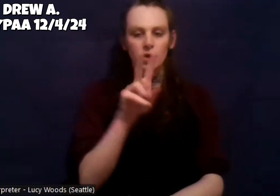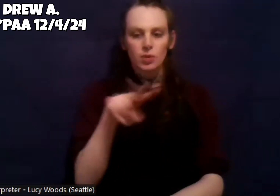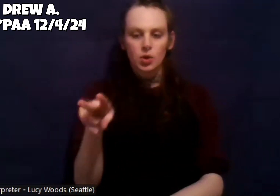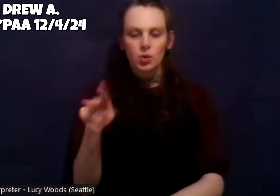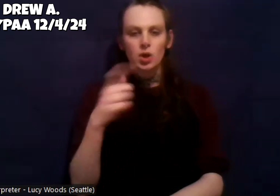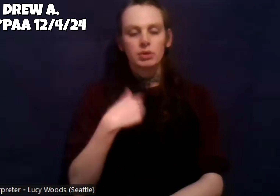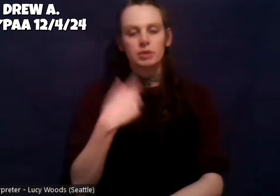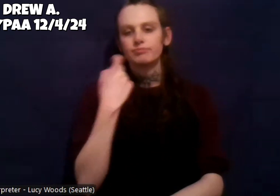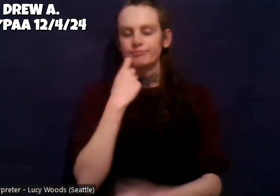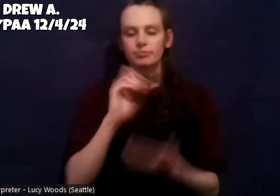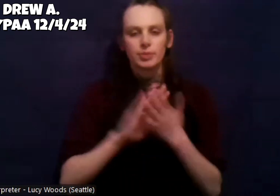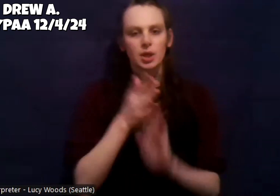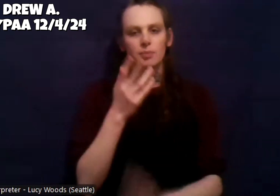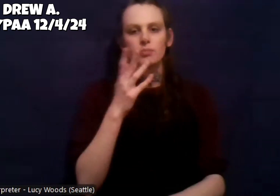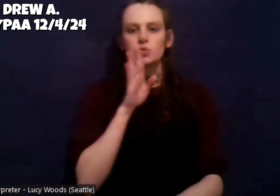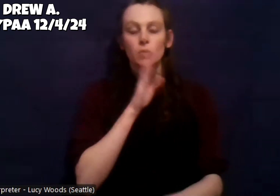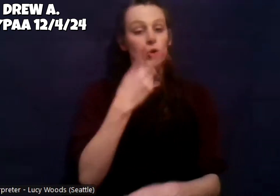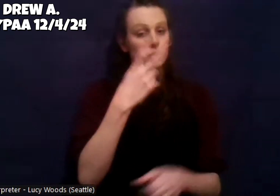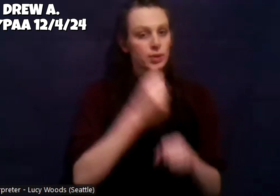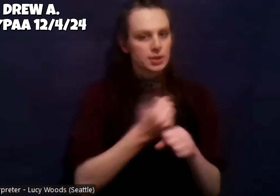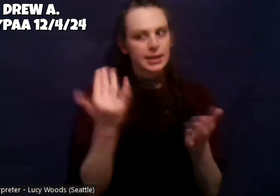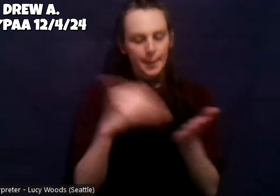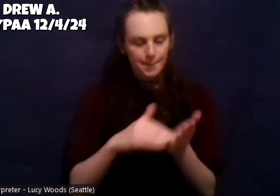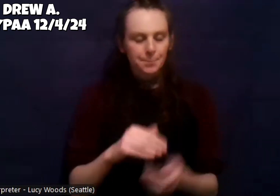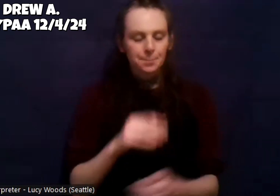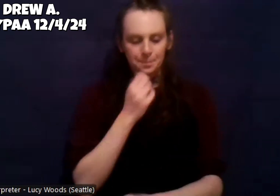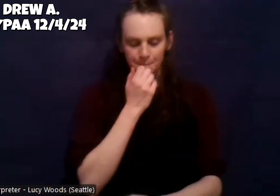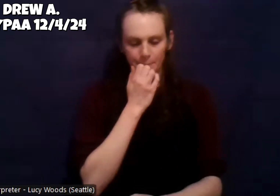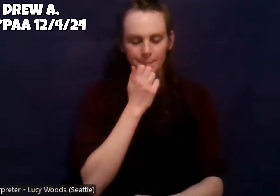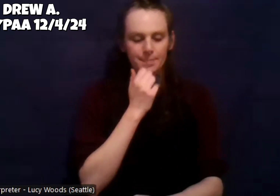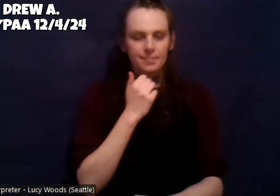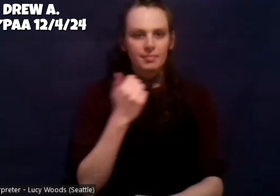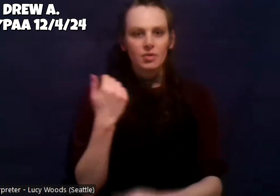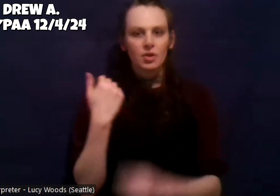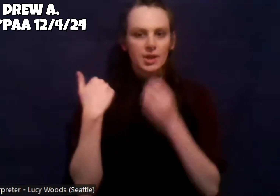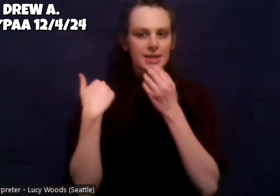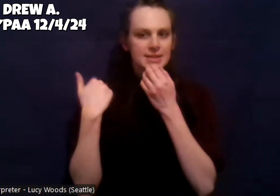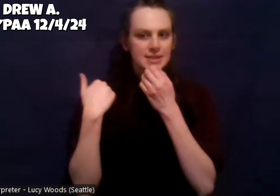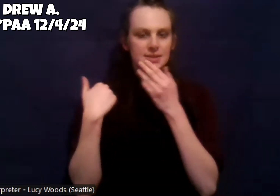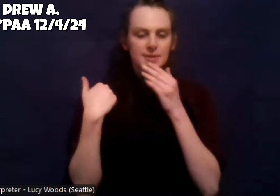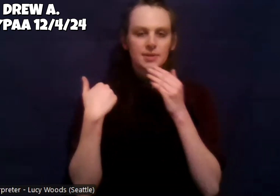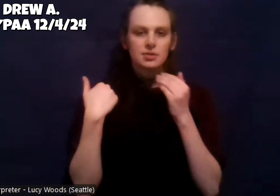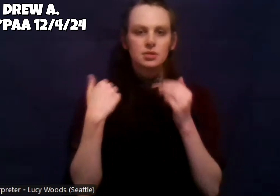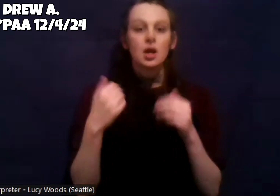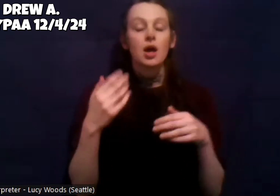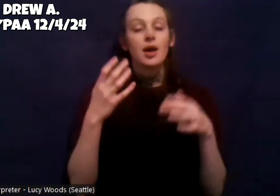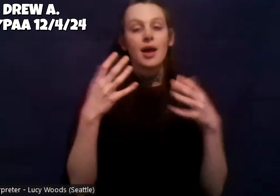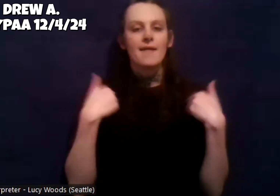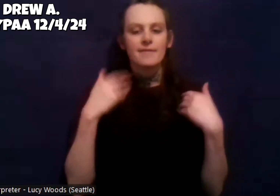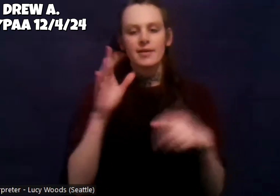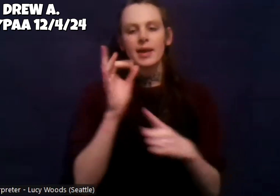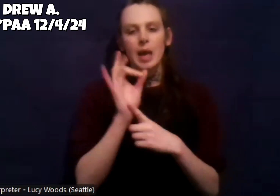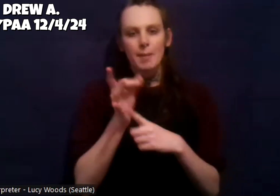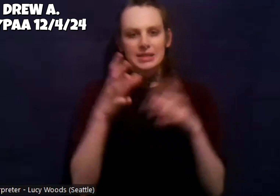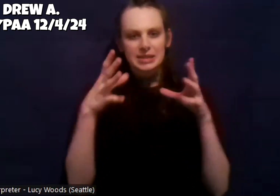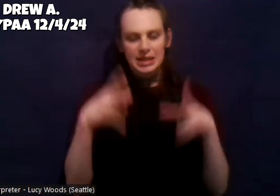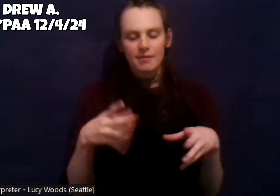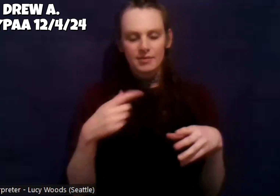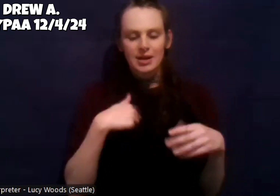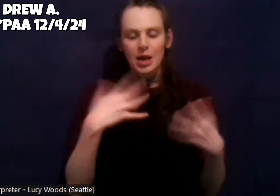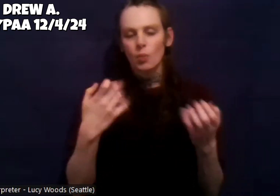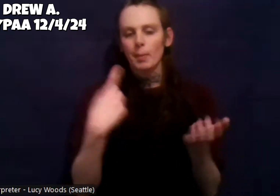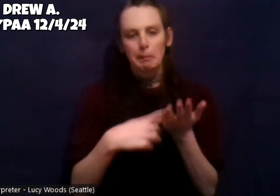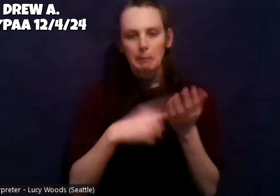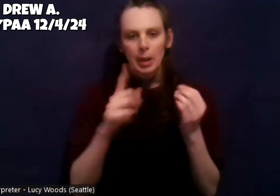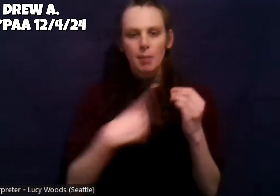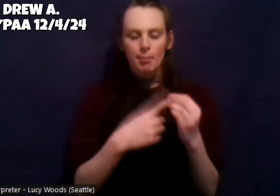Um, and during this last, I think, 8 minutes, I'm going to talk about what I did differently and where I